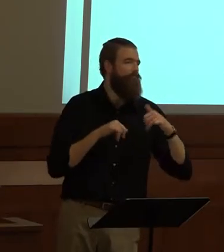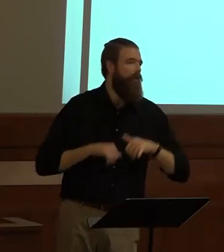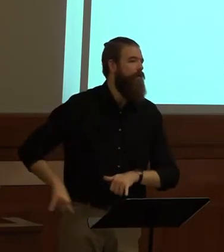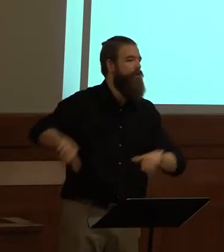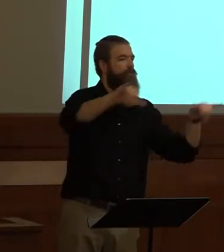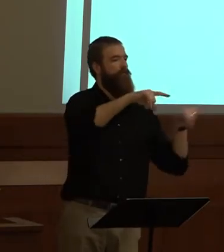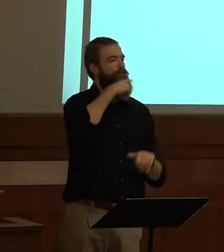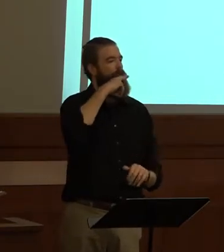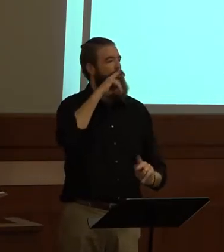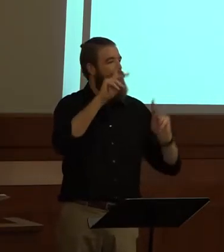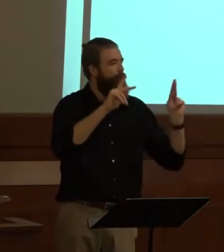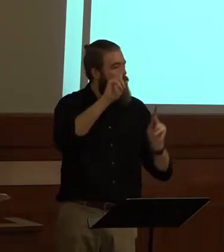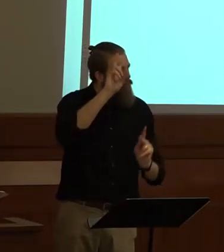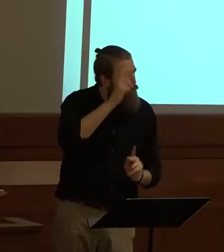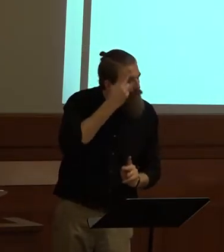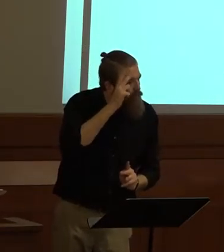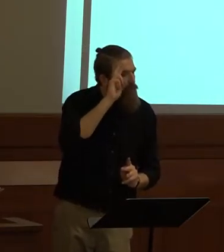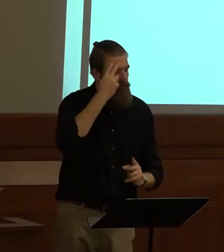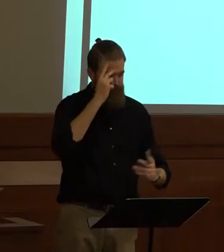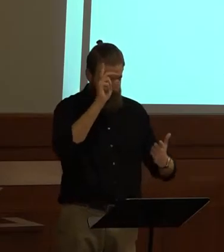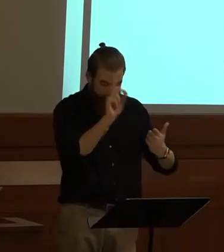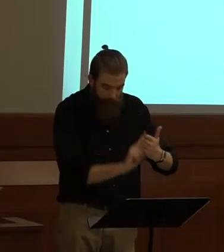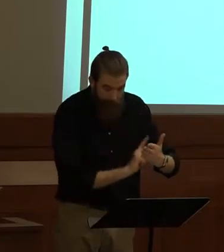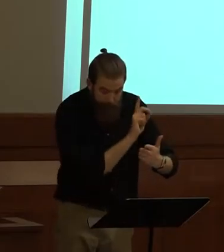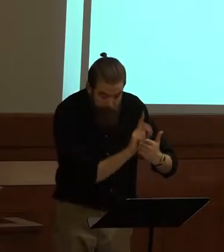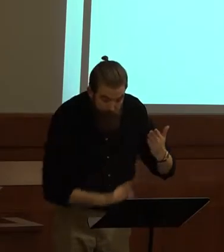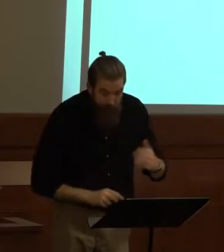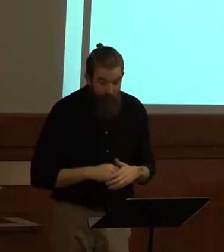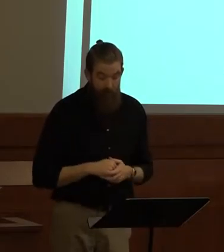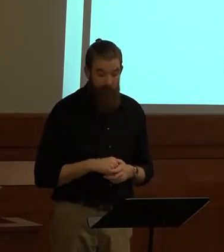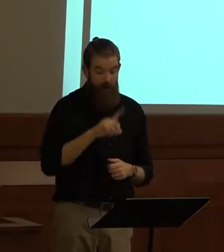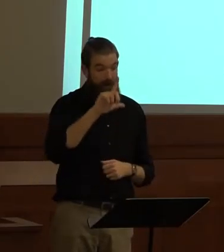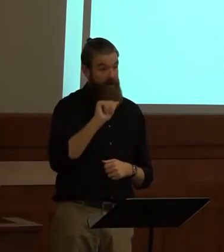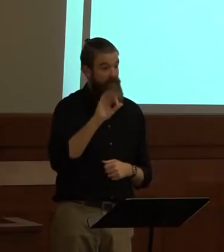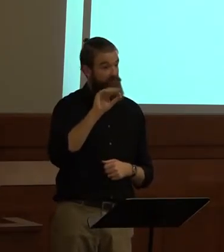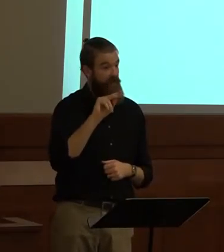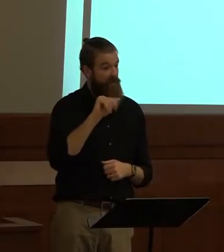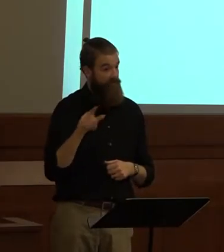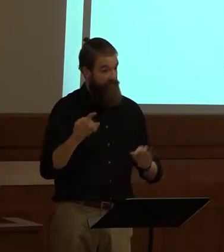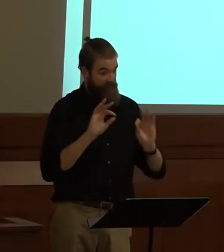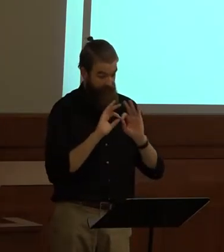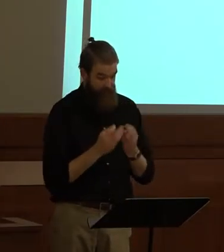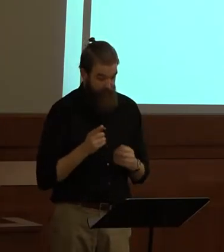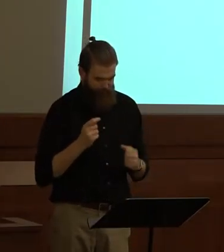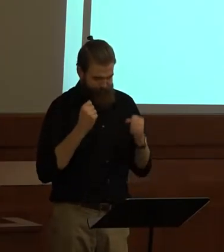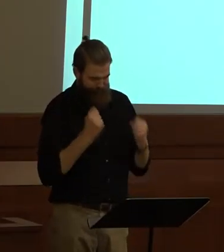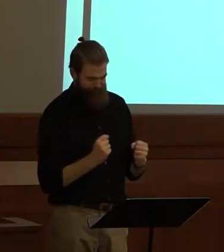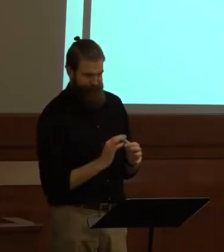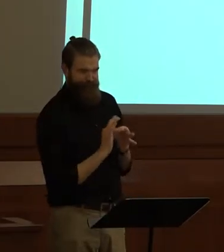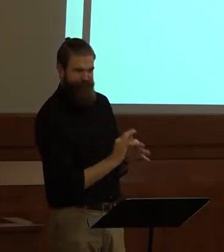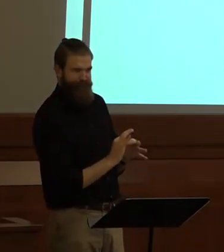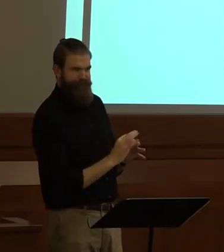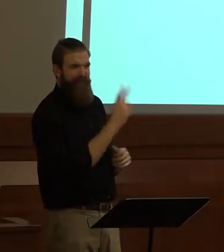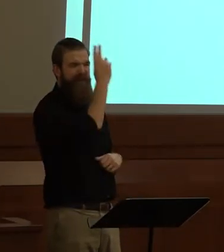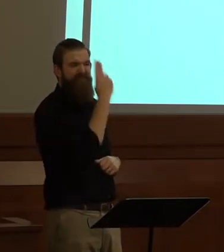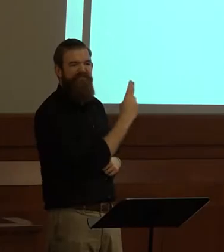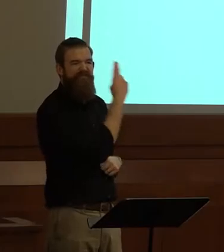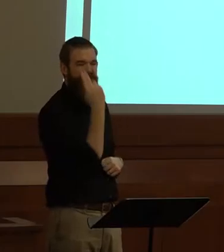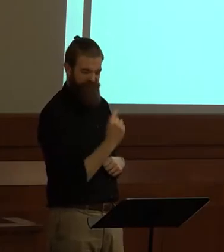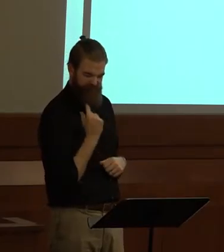certain educational tasks to one of the Sisters of Nevers at the Institute for Deaf-Mute Girls in Bordeaux, and he